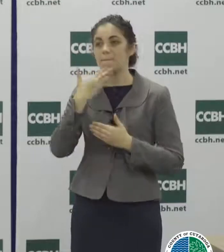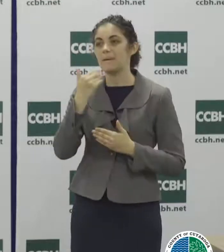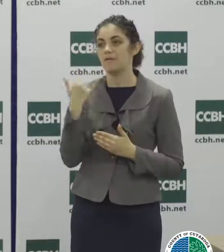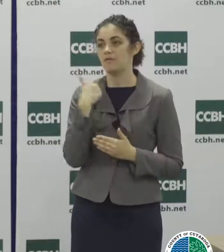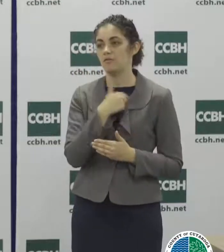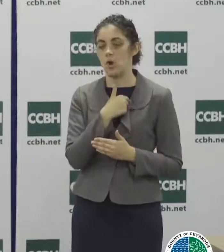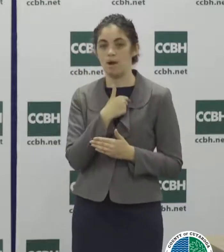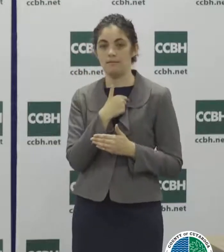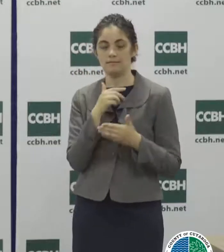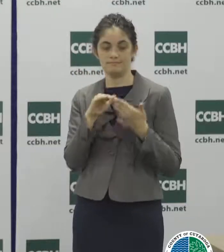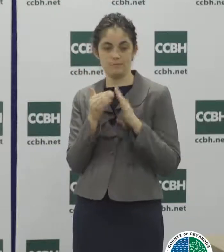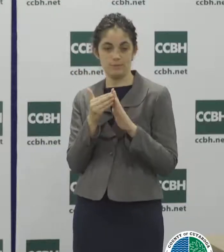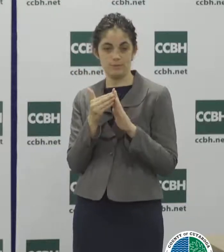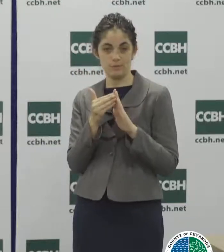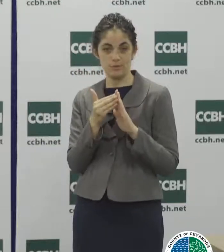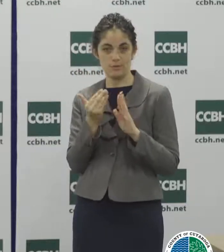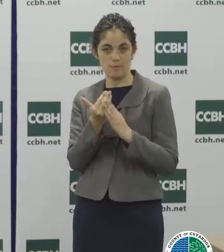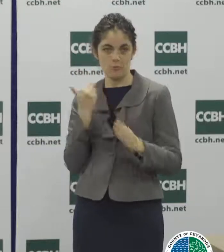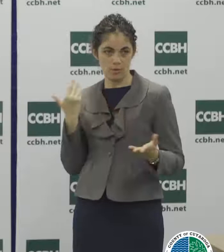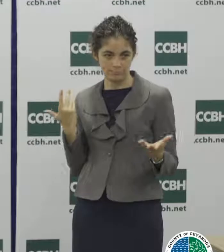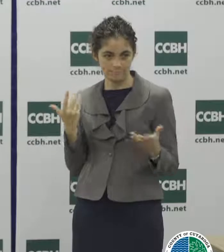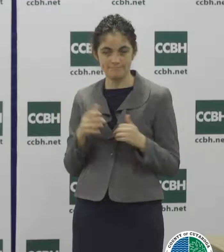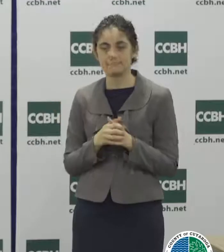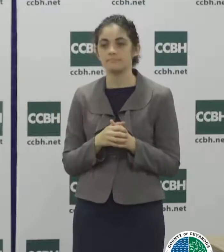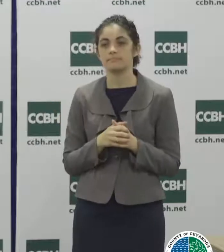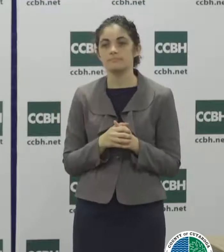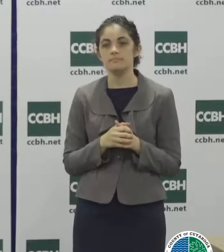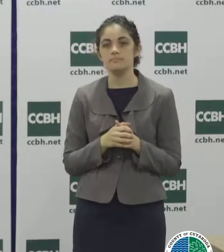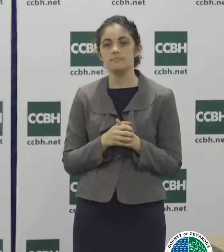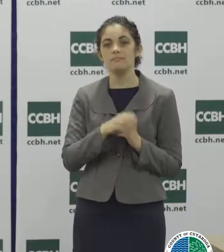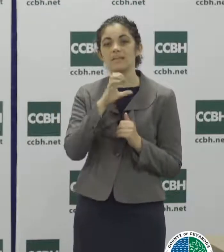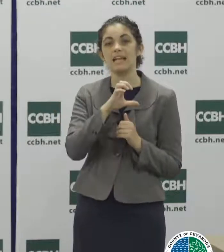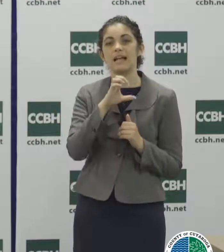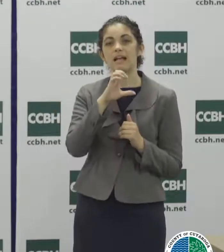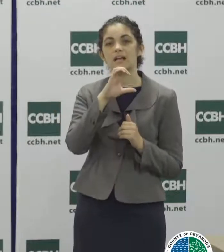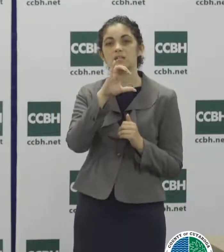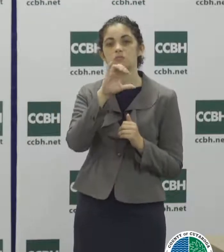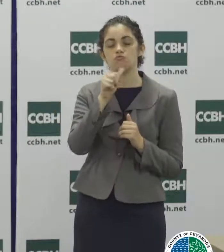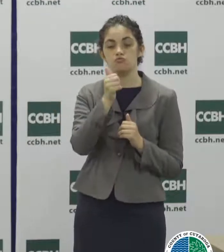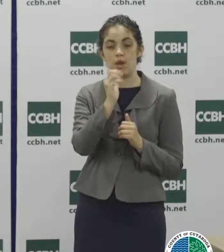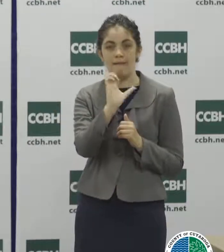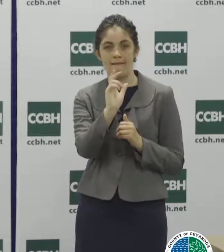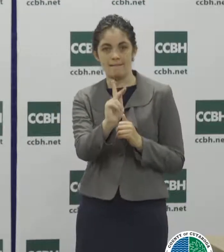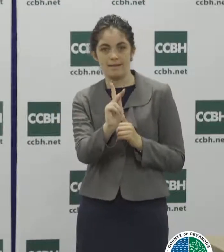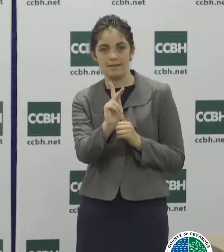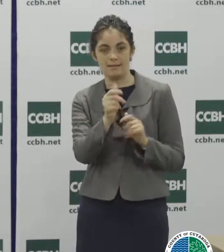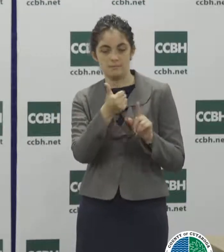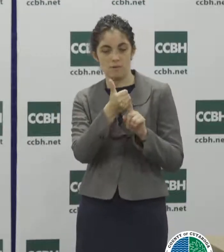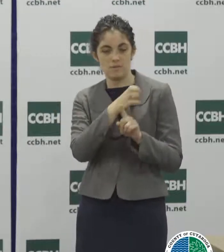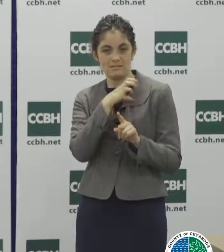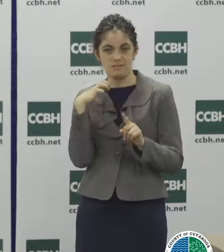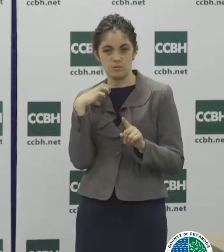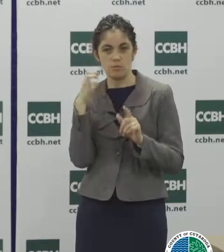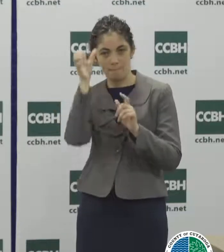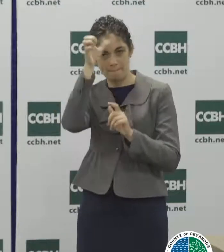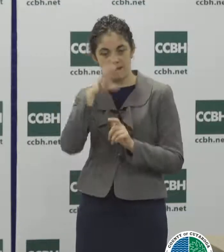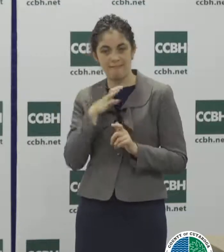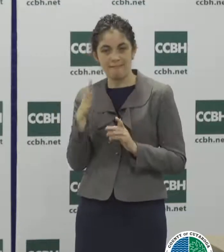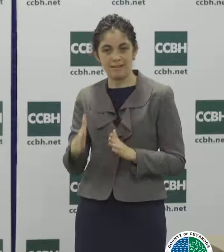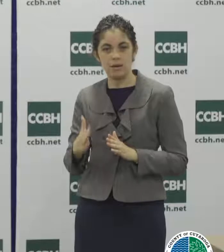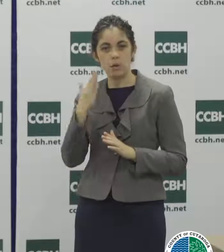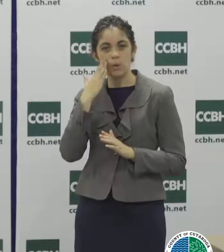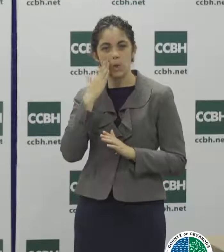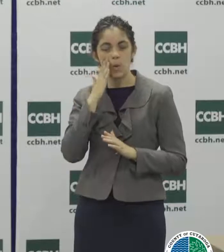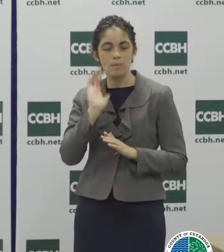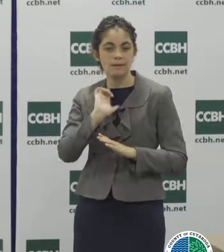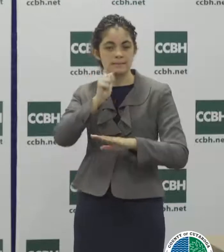for communities than it was before. And County Councilman Jack Schron has been instrumental in making sure that this policy